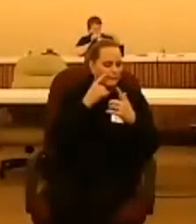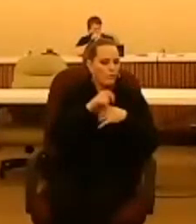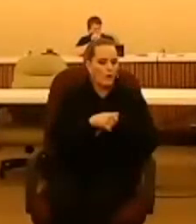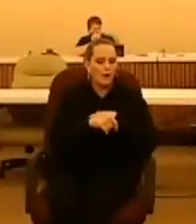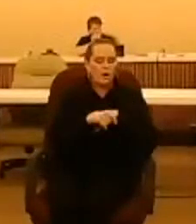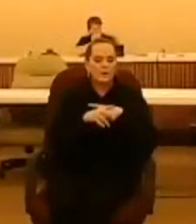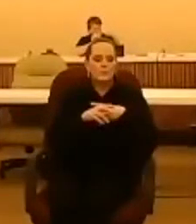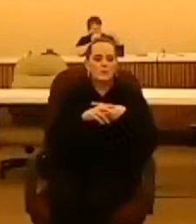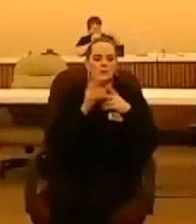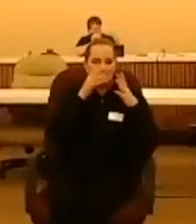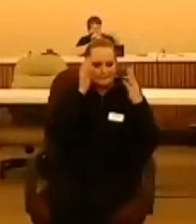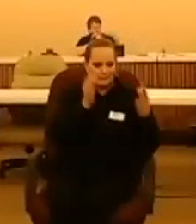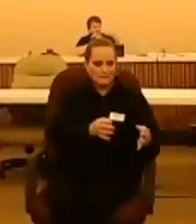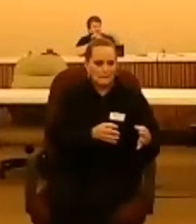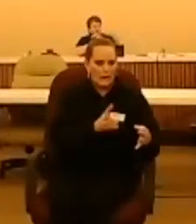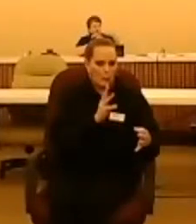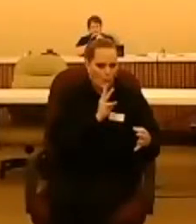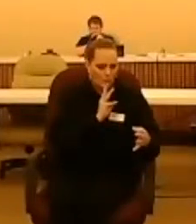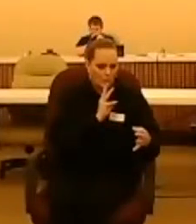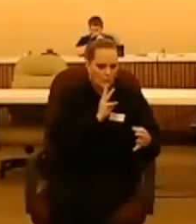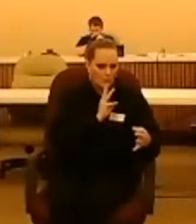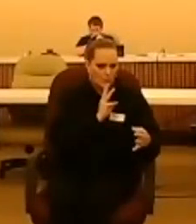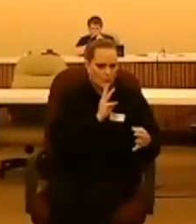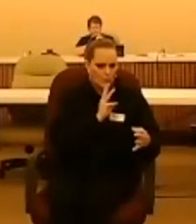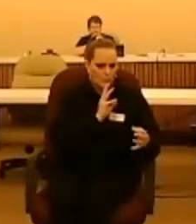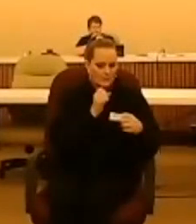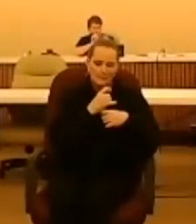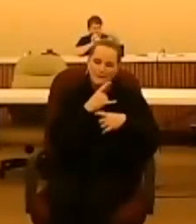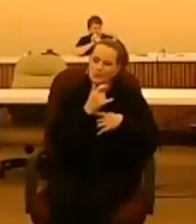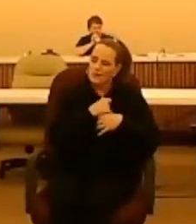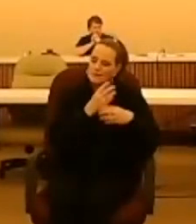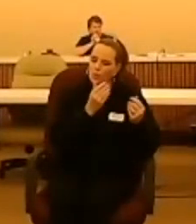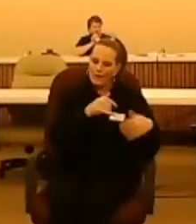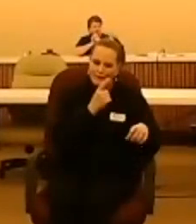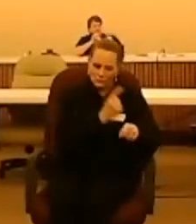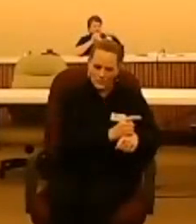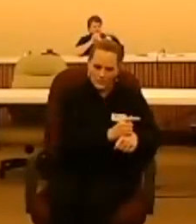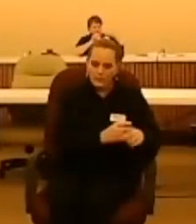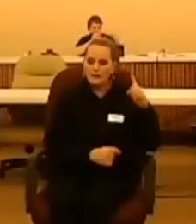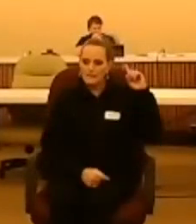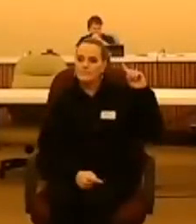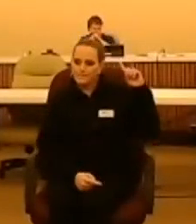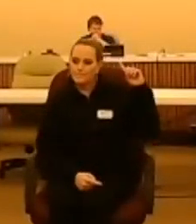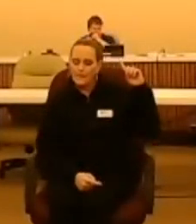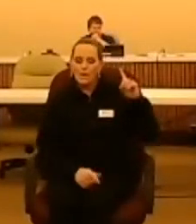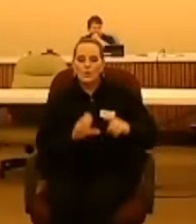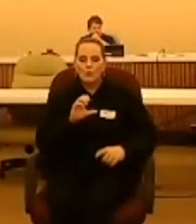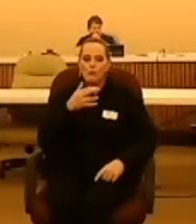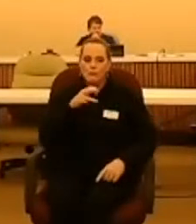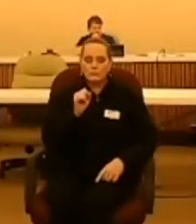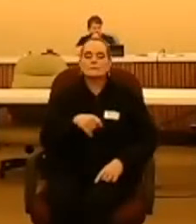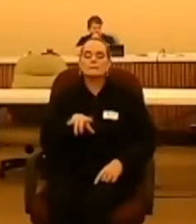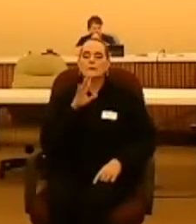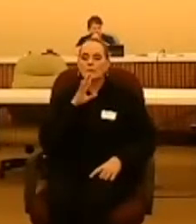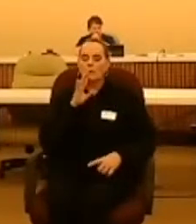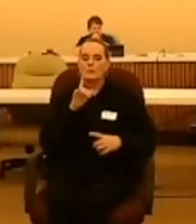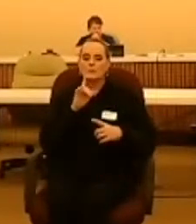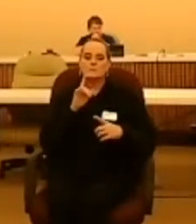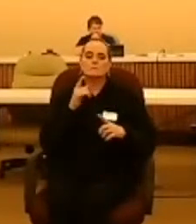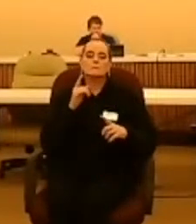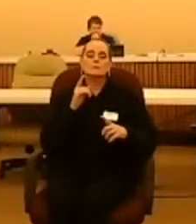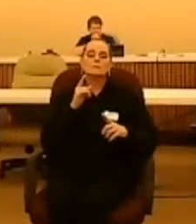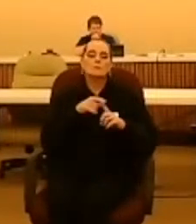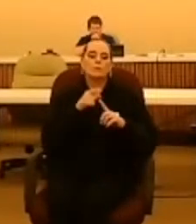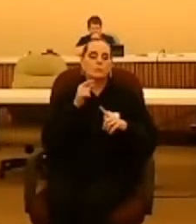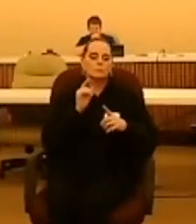someone else to look at that land and make sure about the wetlands, Correct. right? That's on our side. Chris is gonna talk to a consultant, one Okay. of the